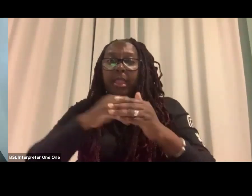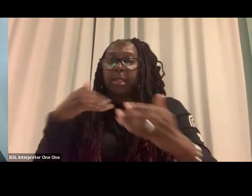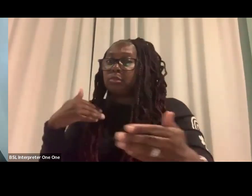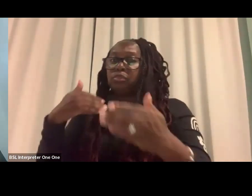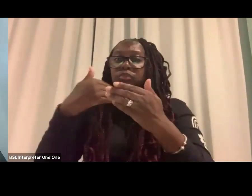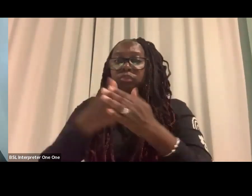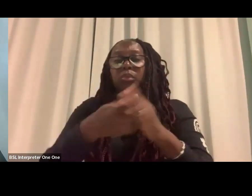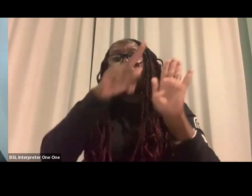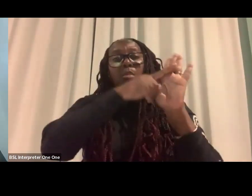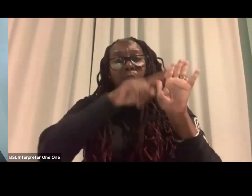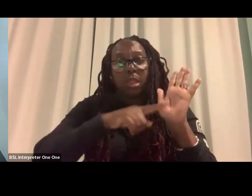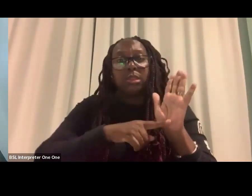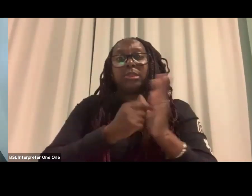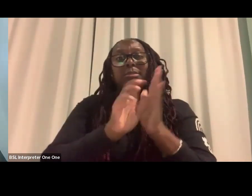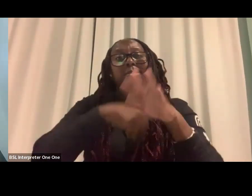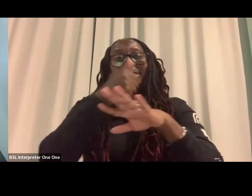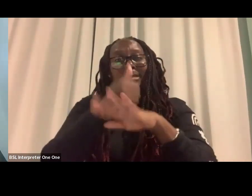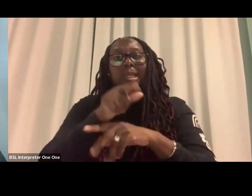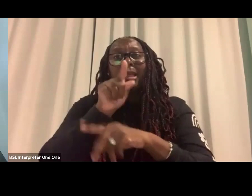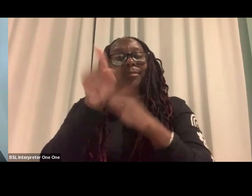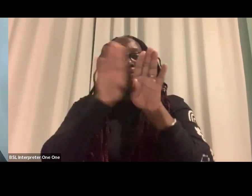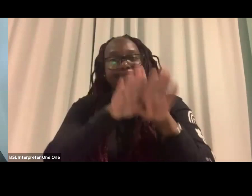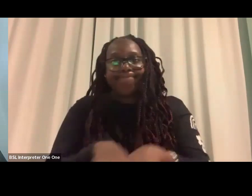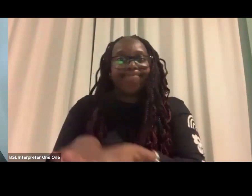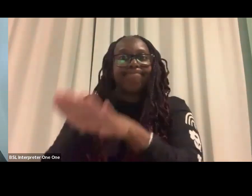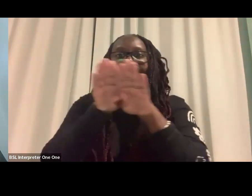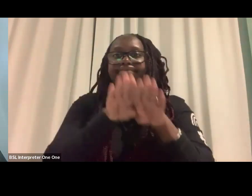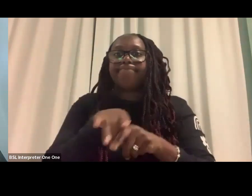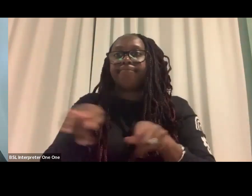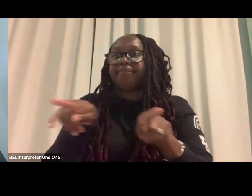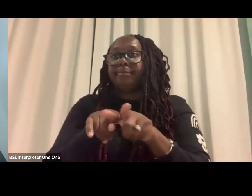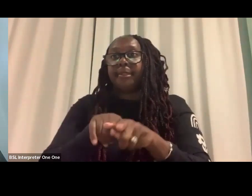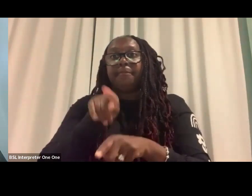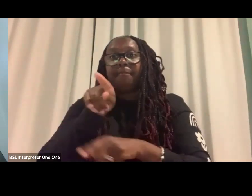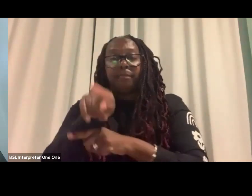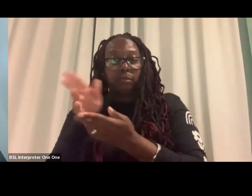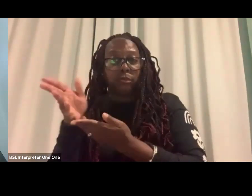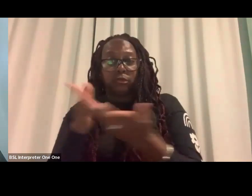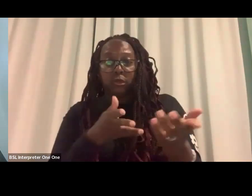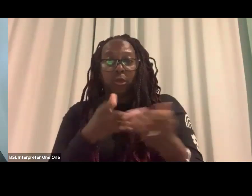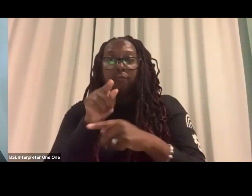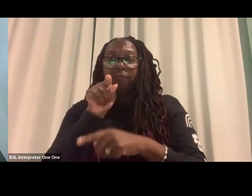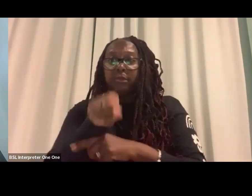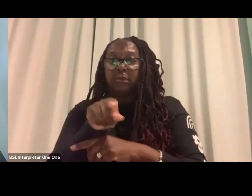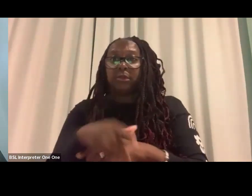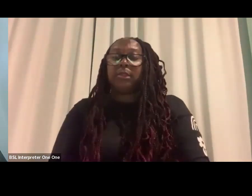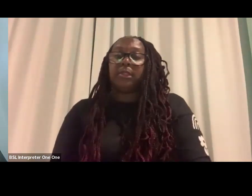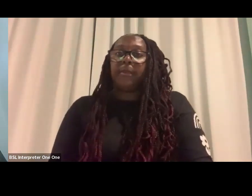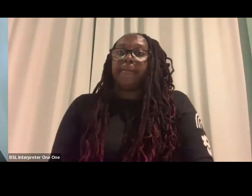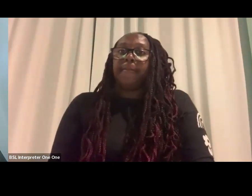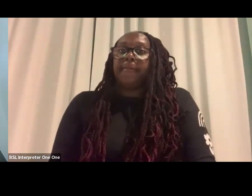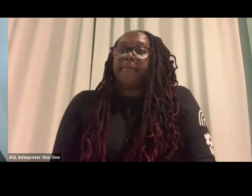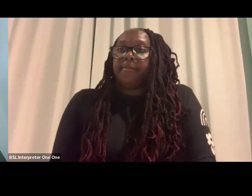programs. So based on national, periodic national surveys, so we have developed, the